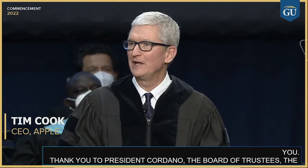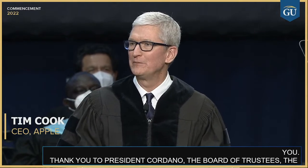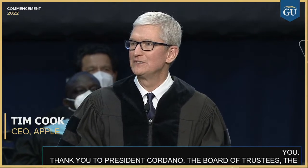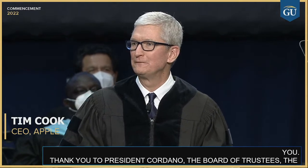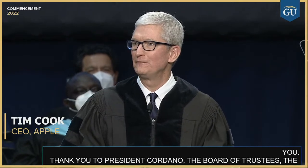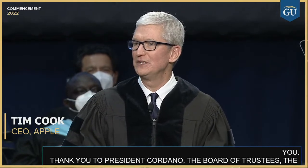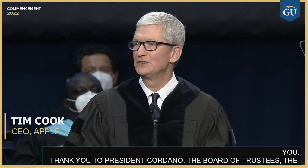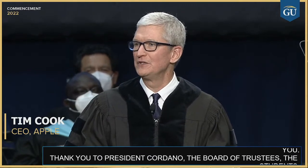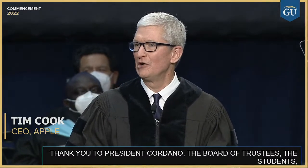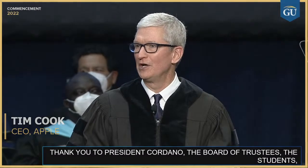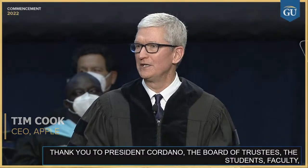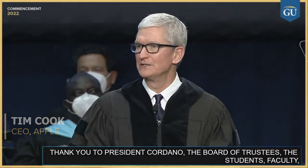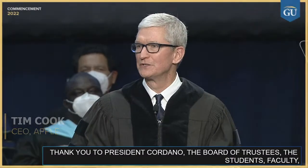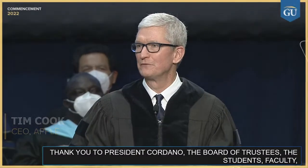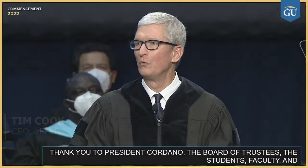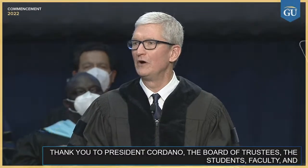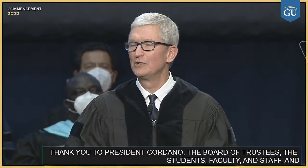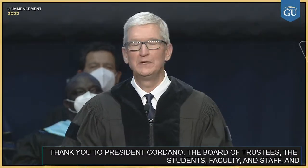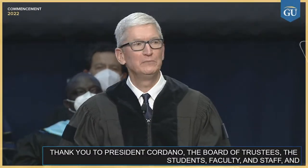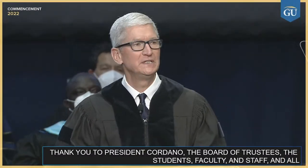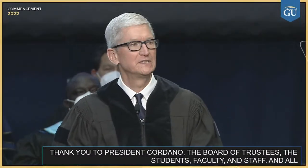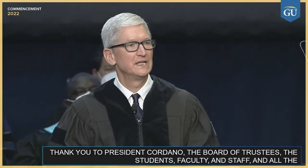and friends in the audience for welcoming me today.